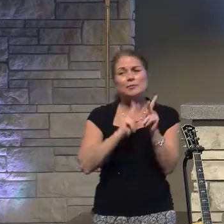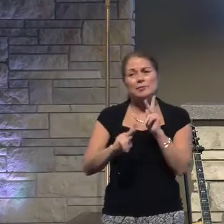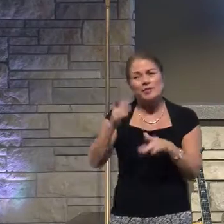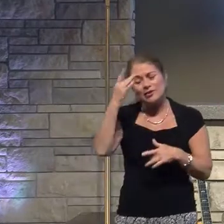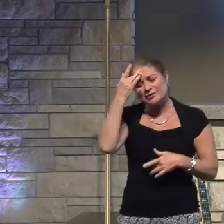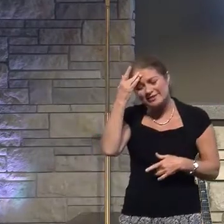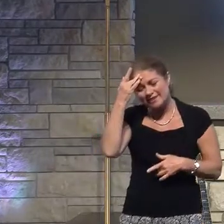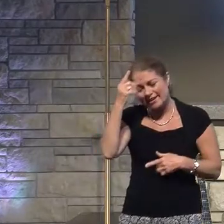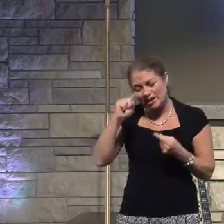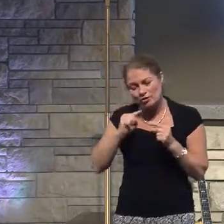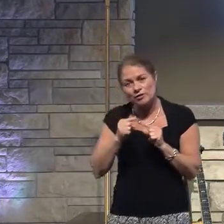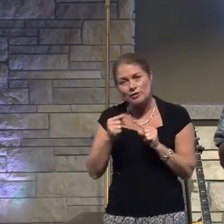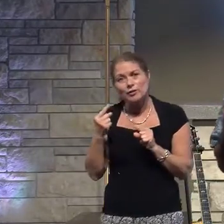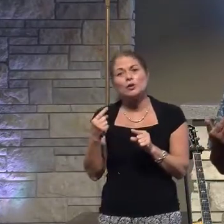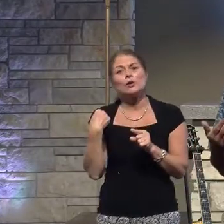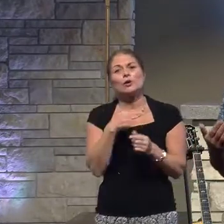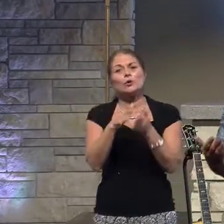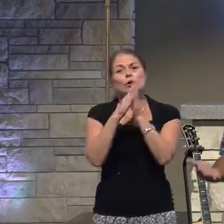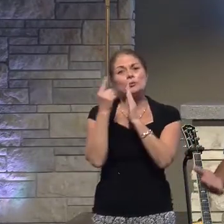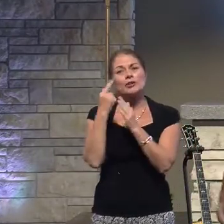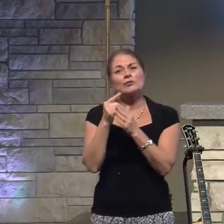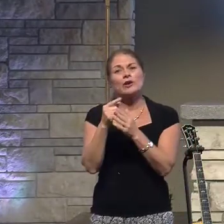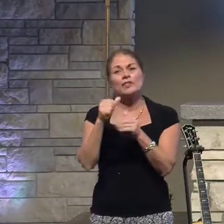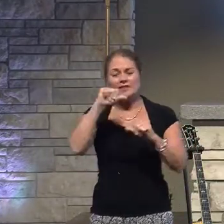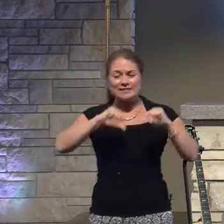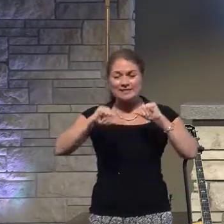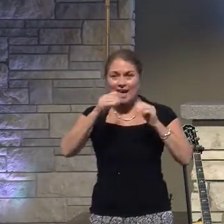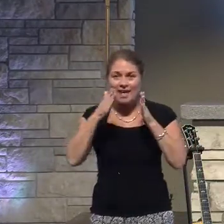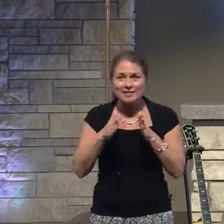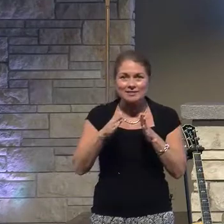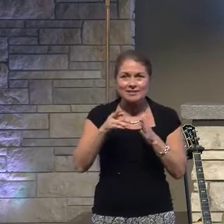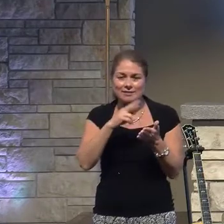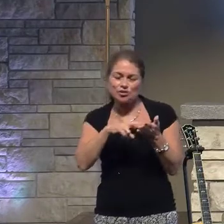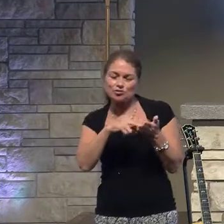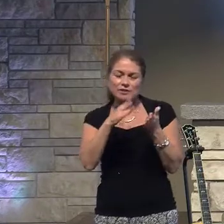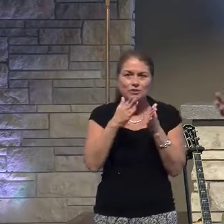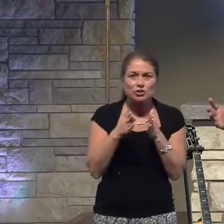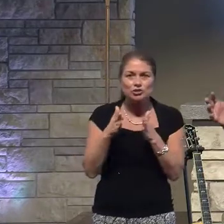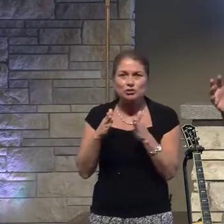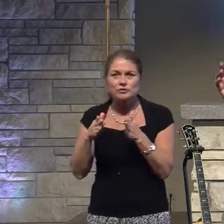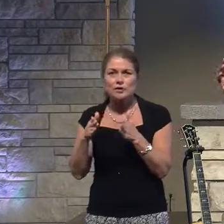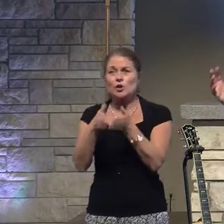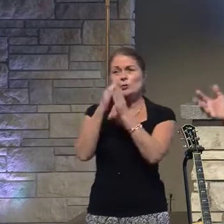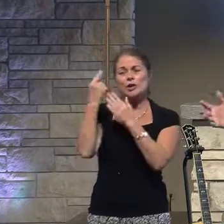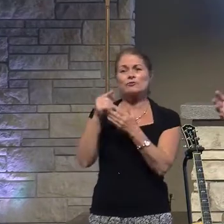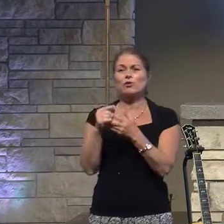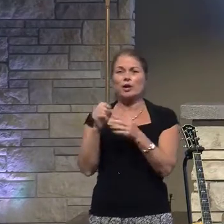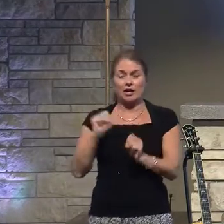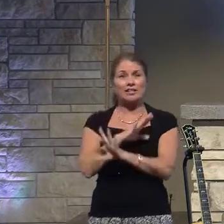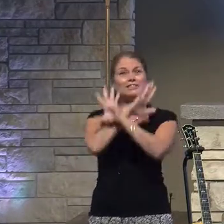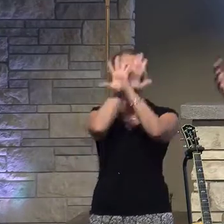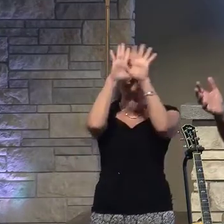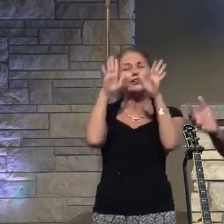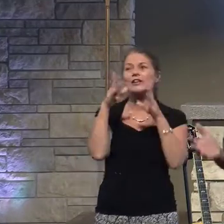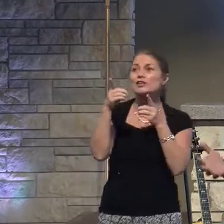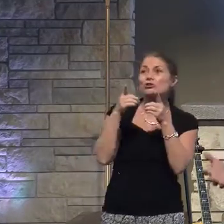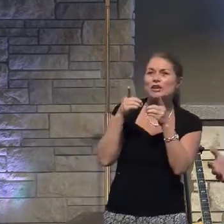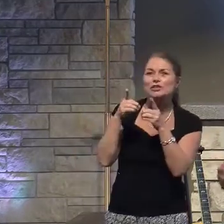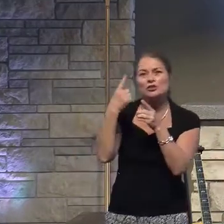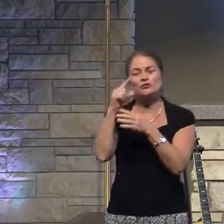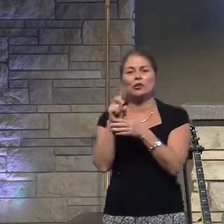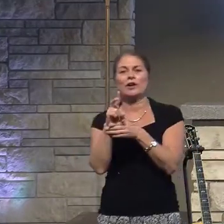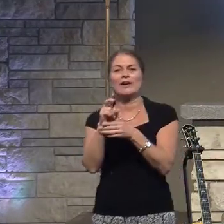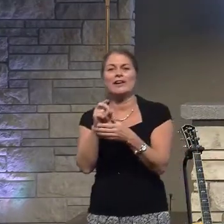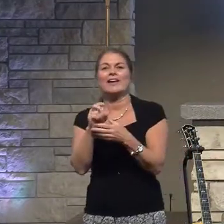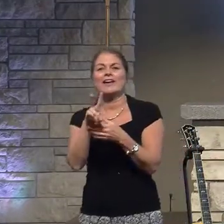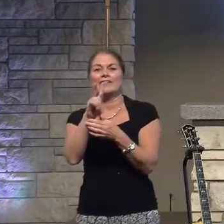hurt. We pray for the scientists and the researchers. We pray, Lord, for clarity. We pray for direction. We pray for a vaccine and for a